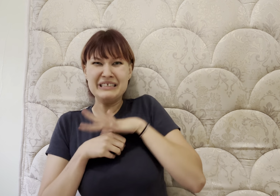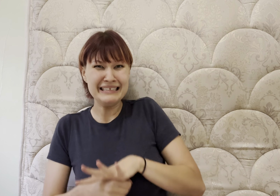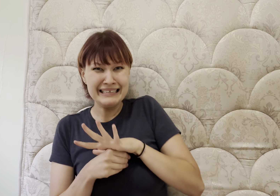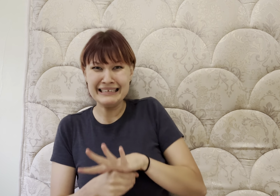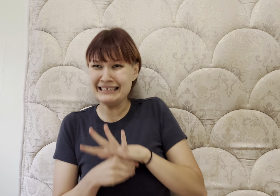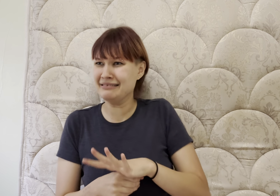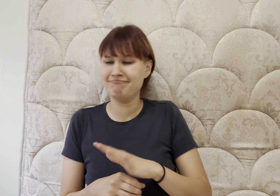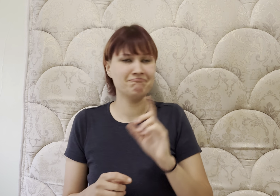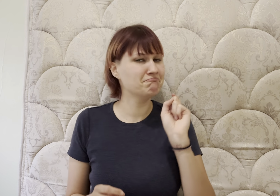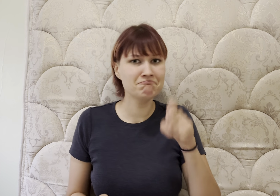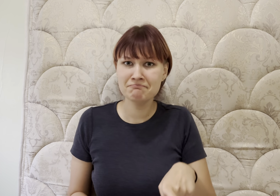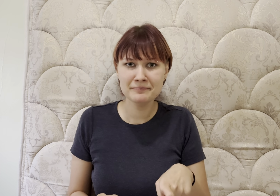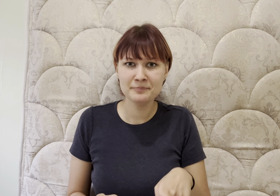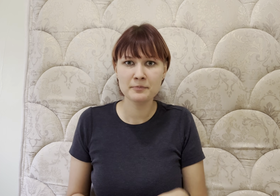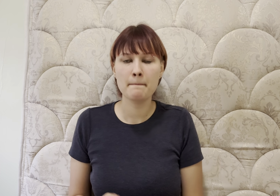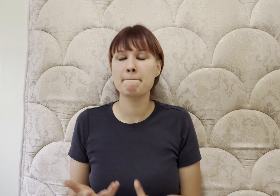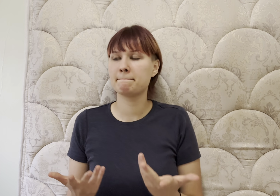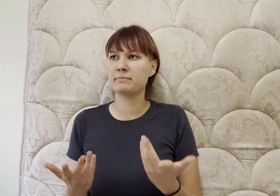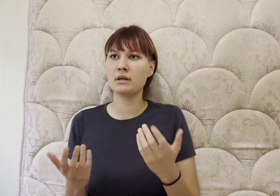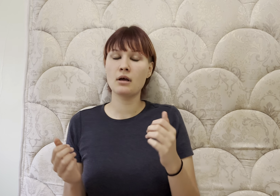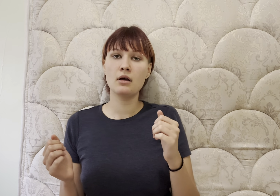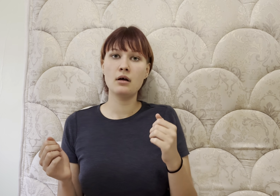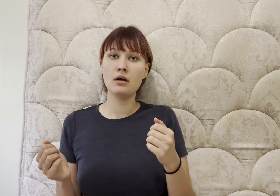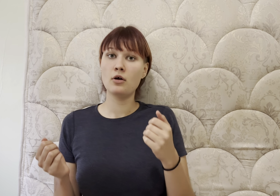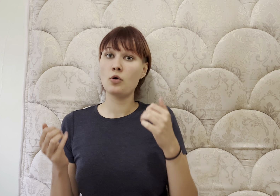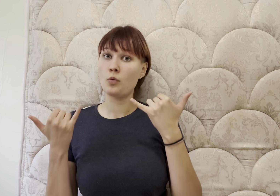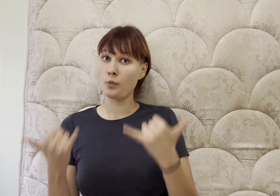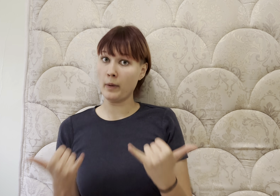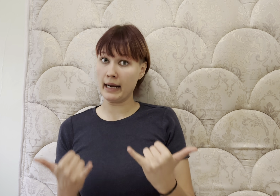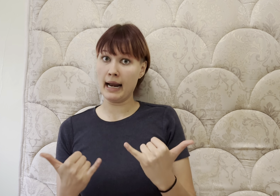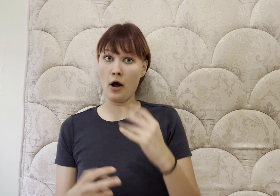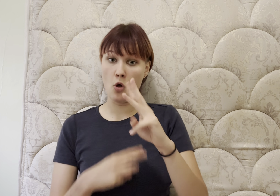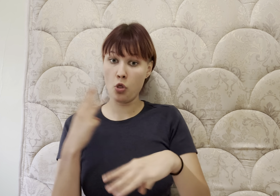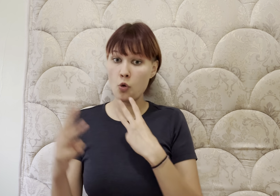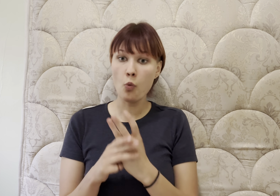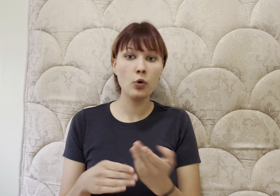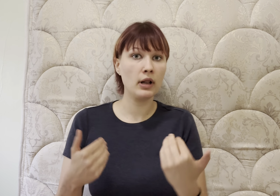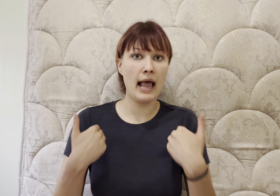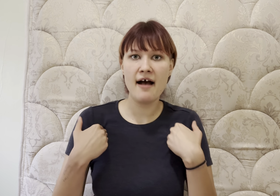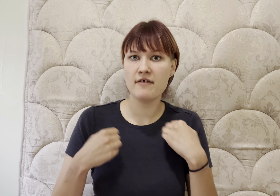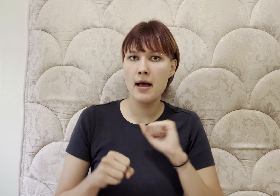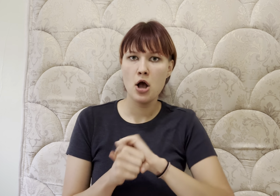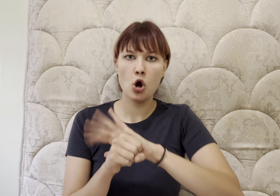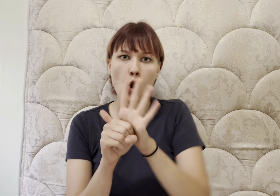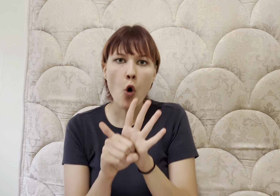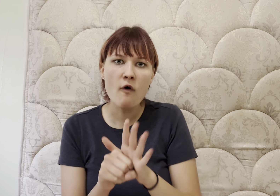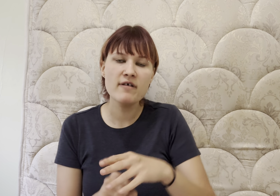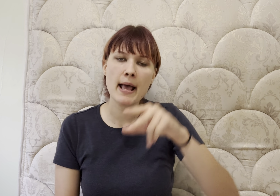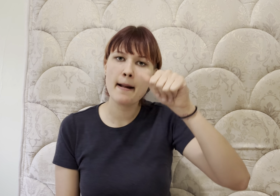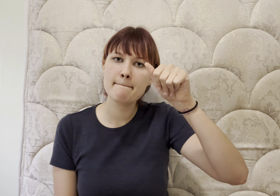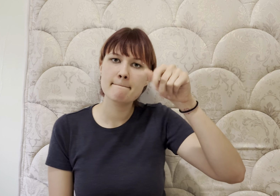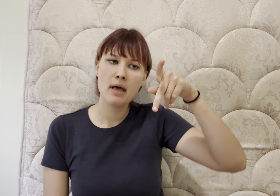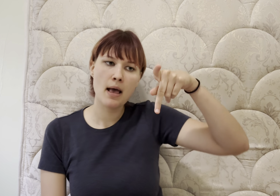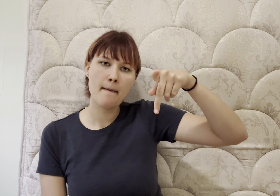isolated. They're having to live and work and love in new ways, and that can be